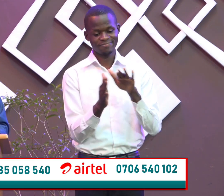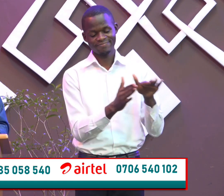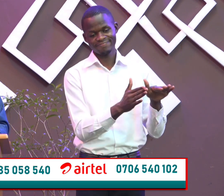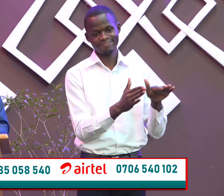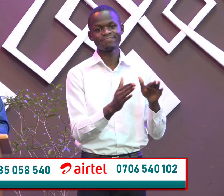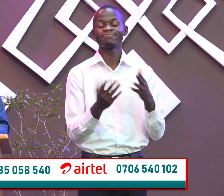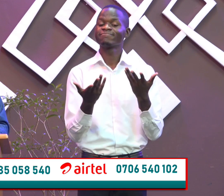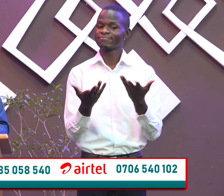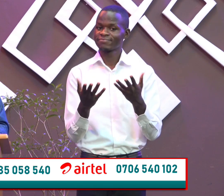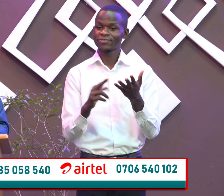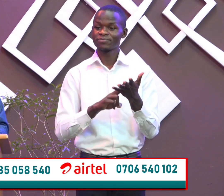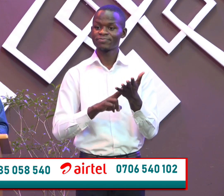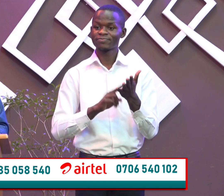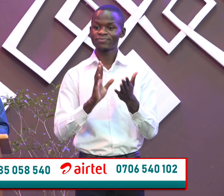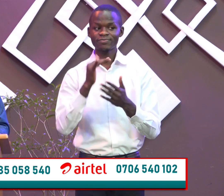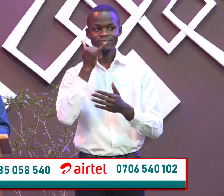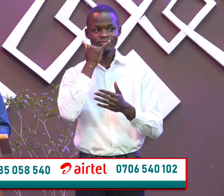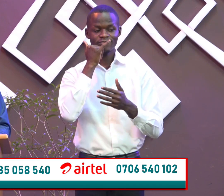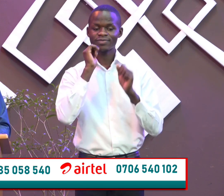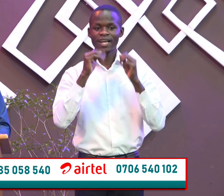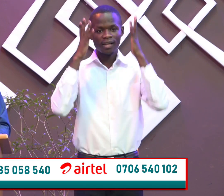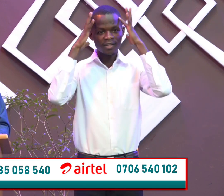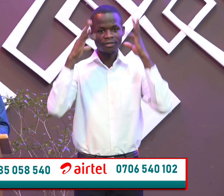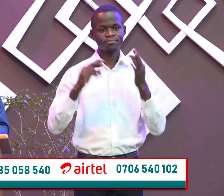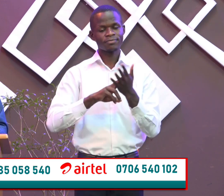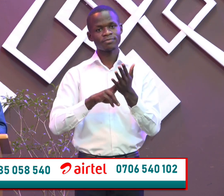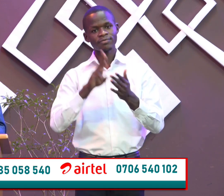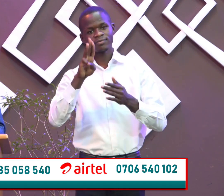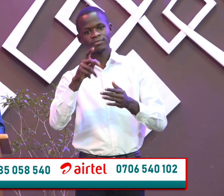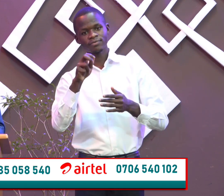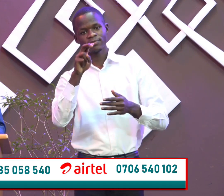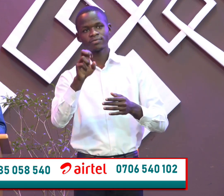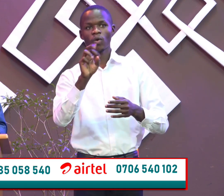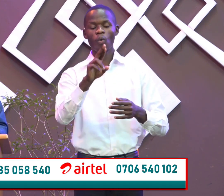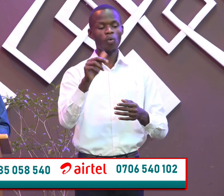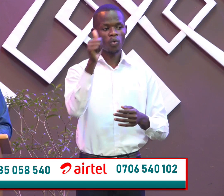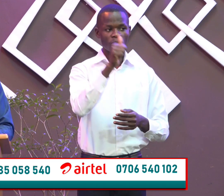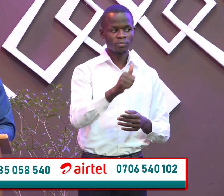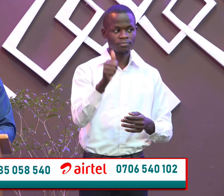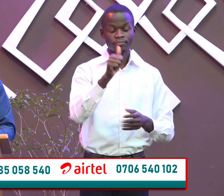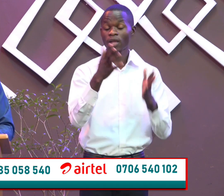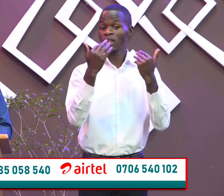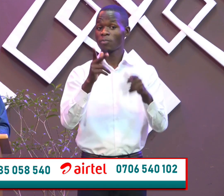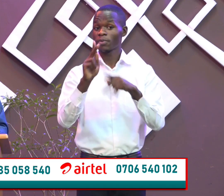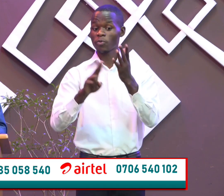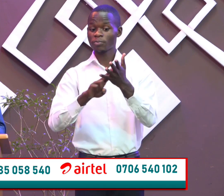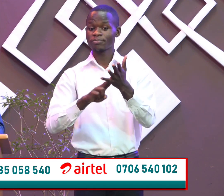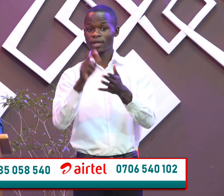With your phone, wherever you are, you can try to use MTN, you can use Airtel. Yes. Aba Airtel bonyiga